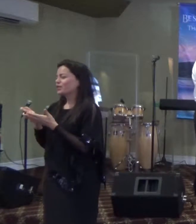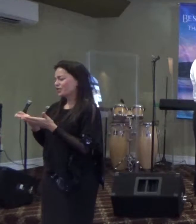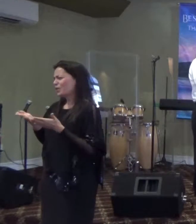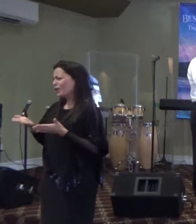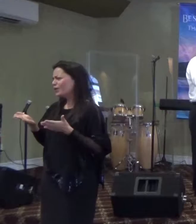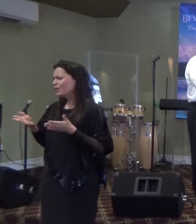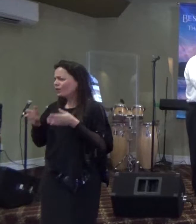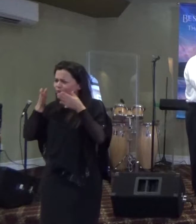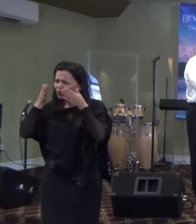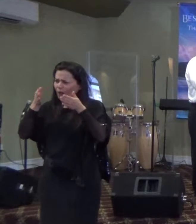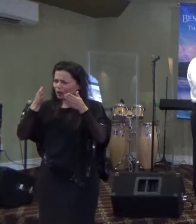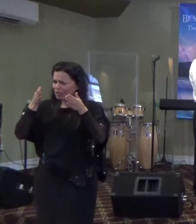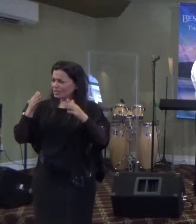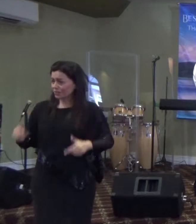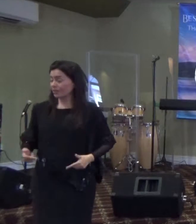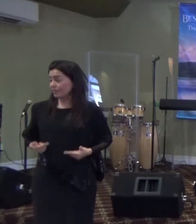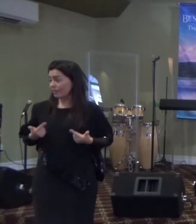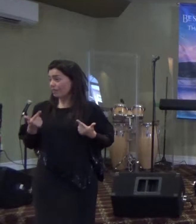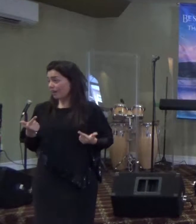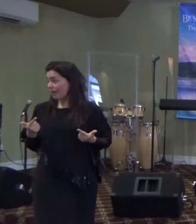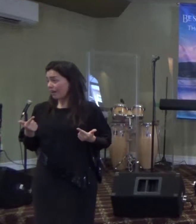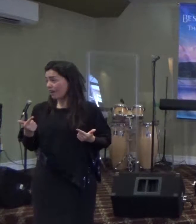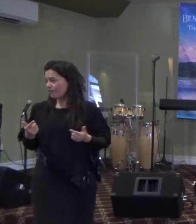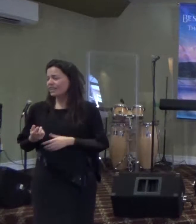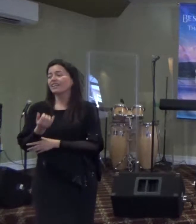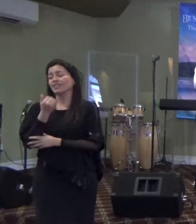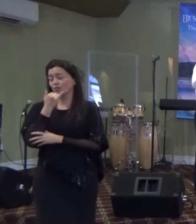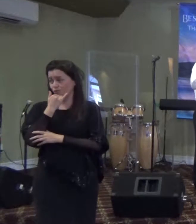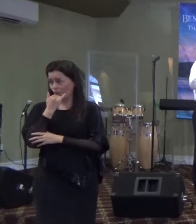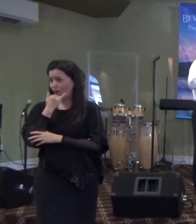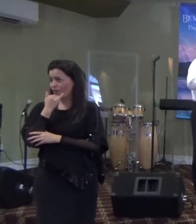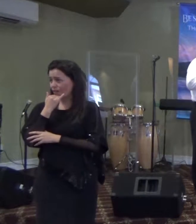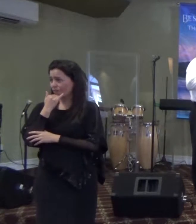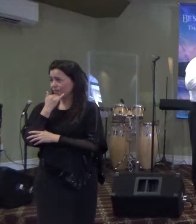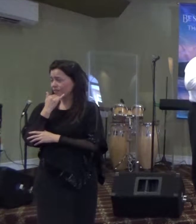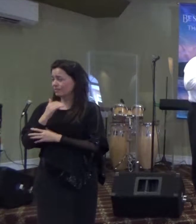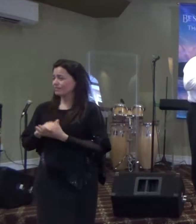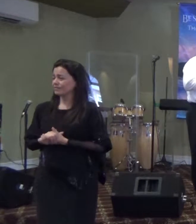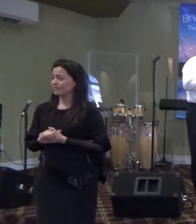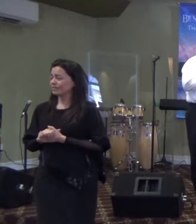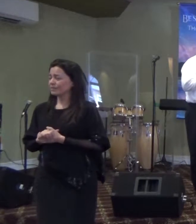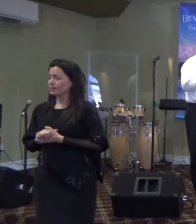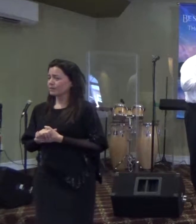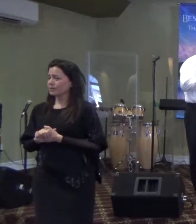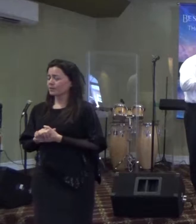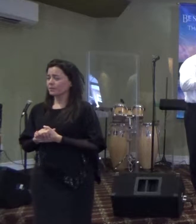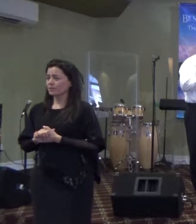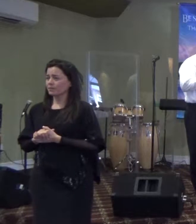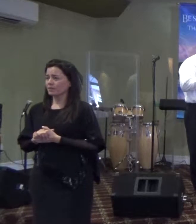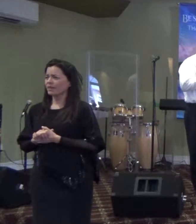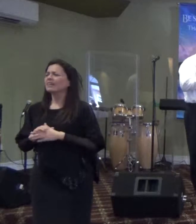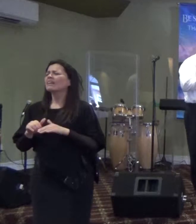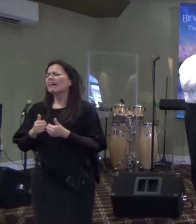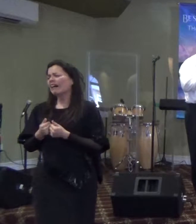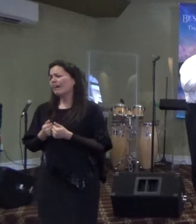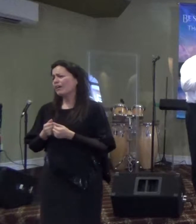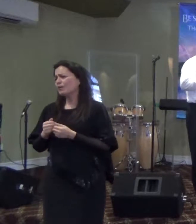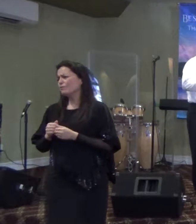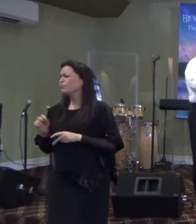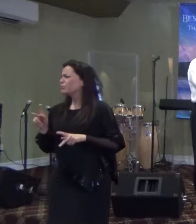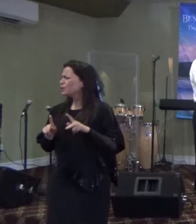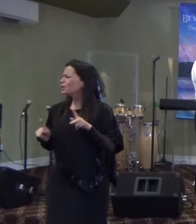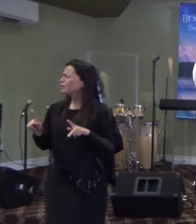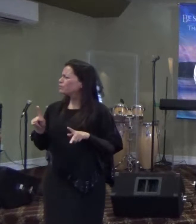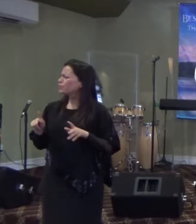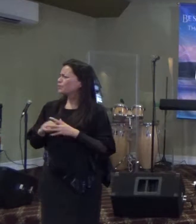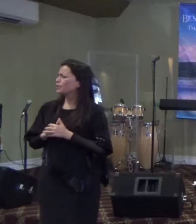the materialist focus of life, que es el equivocado. which is a wrong one. ¿Cómo toma el hombre o mujer, How does